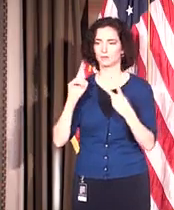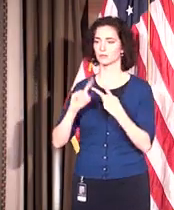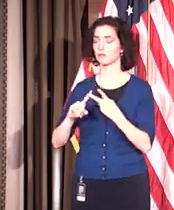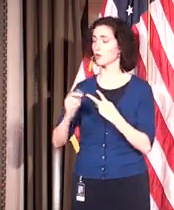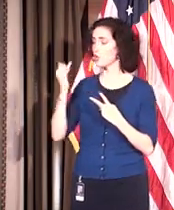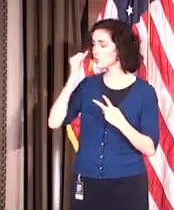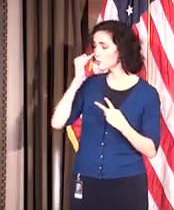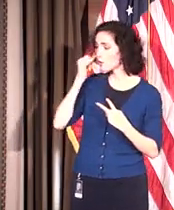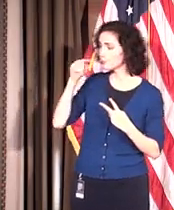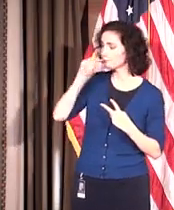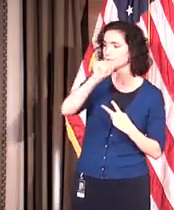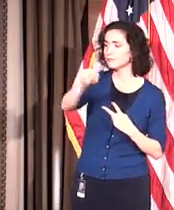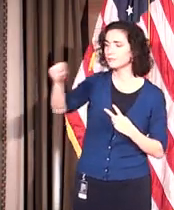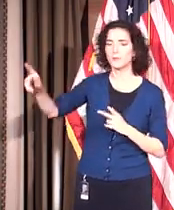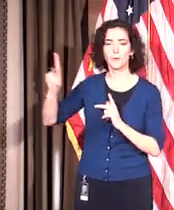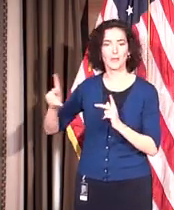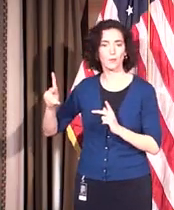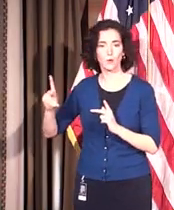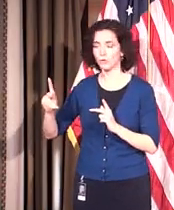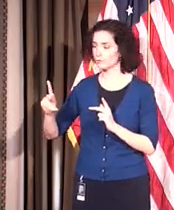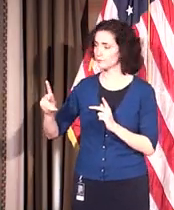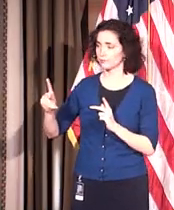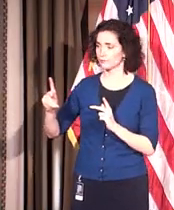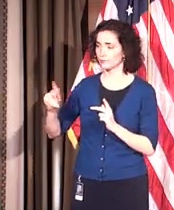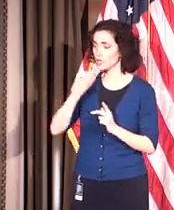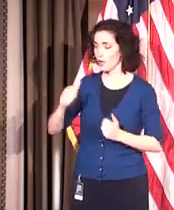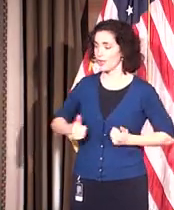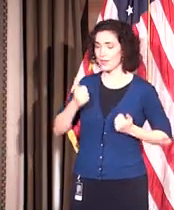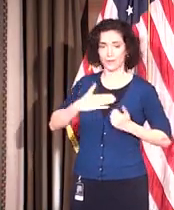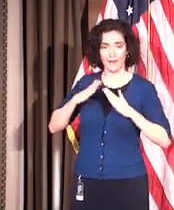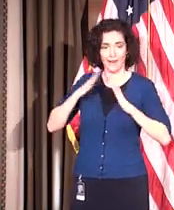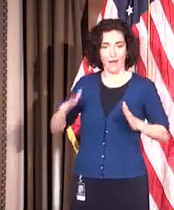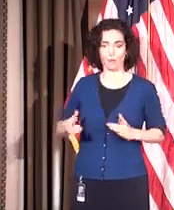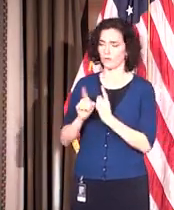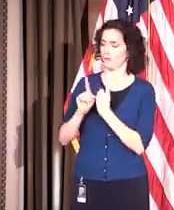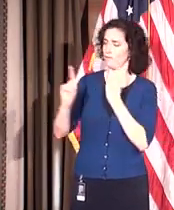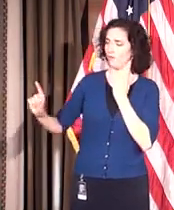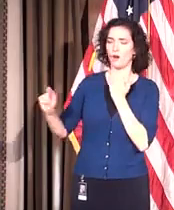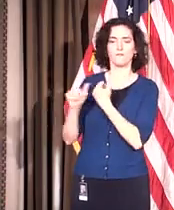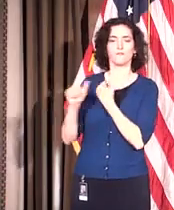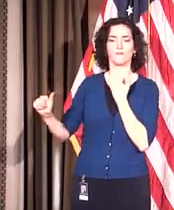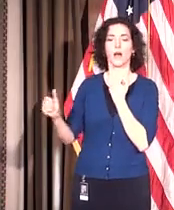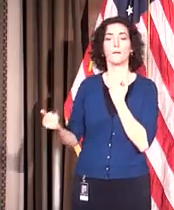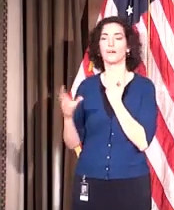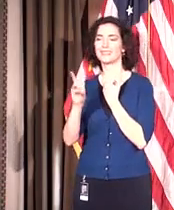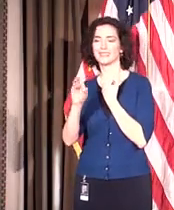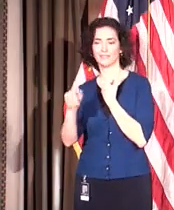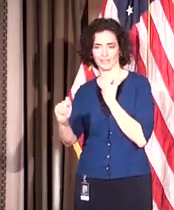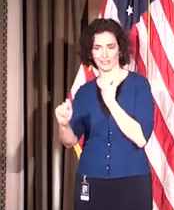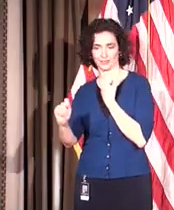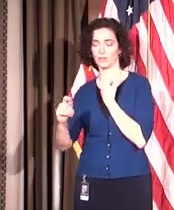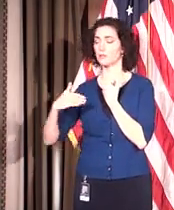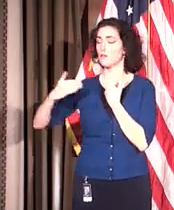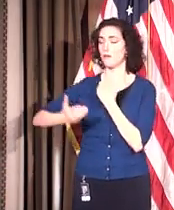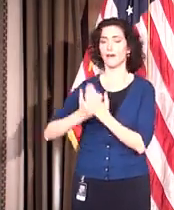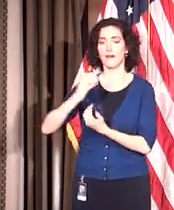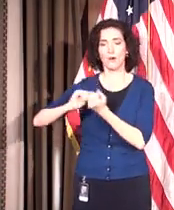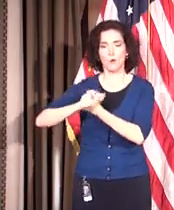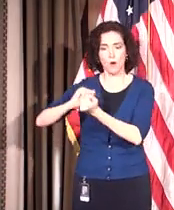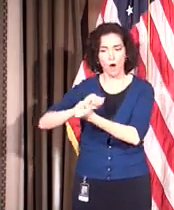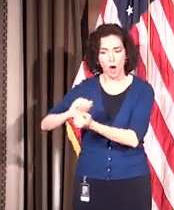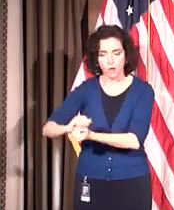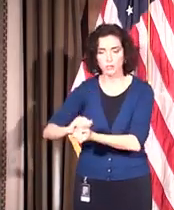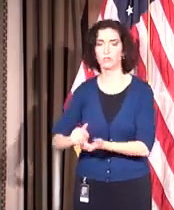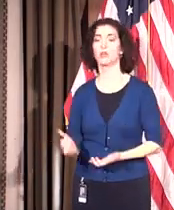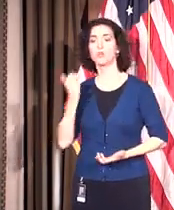folks 6 feet when you're not from the same household, washing your hands frequently, staying home when you're